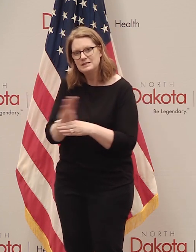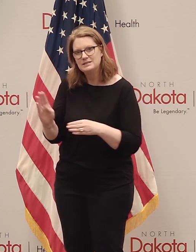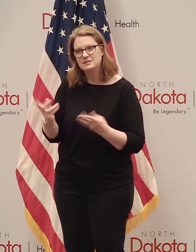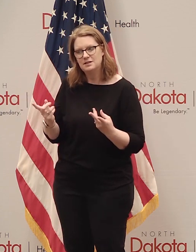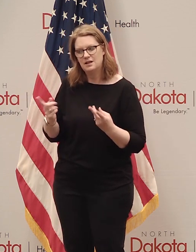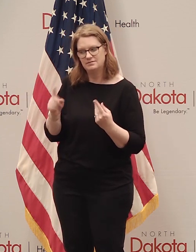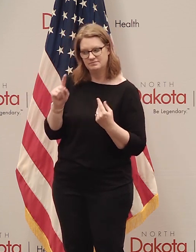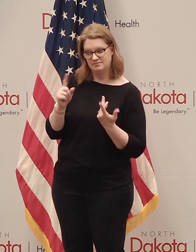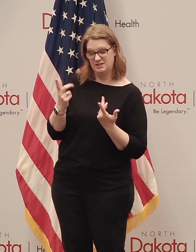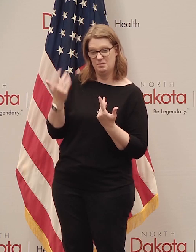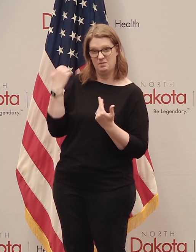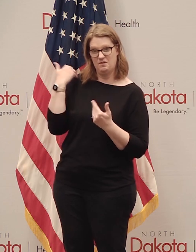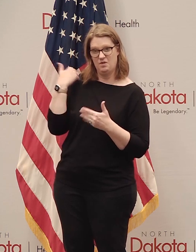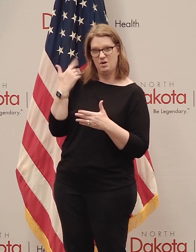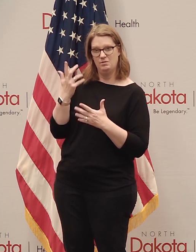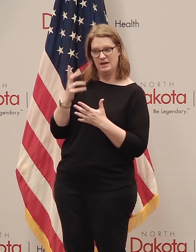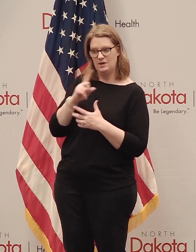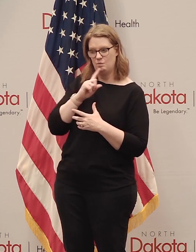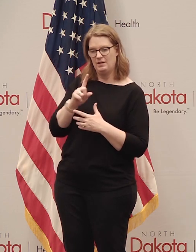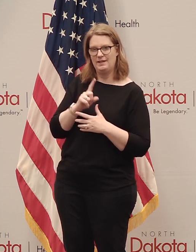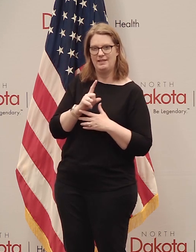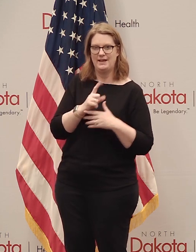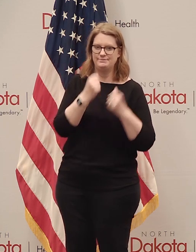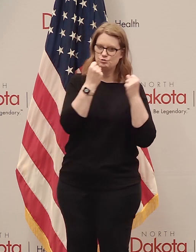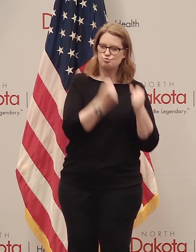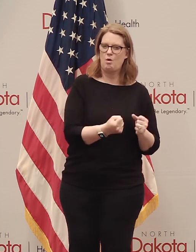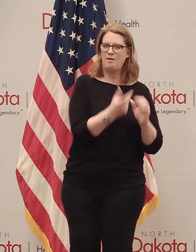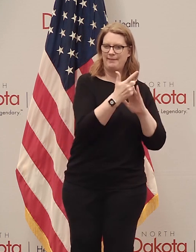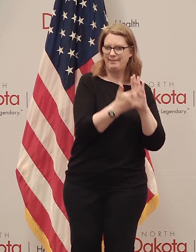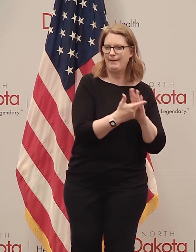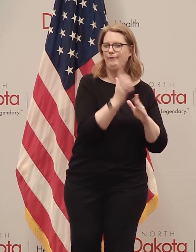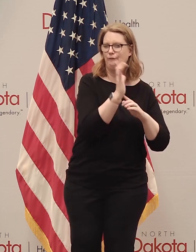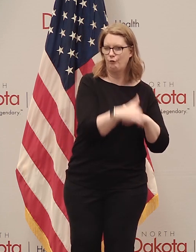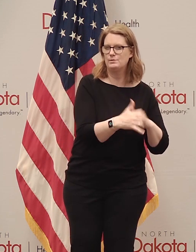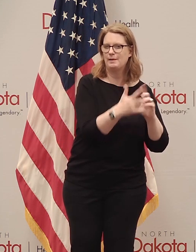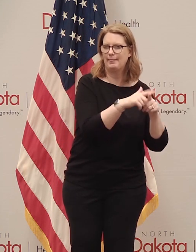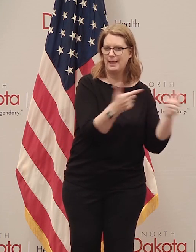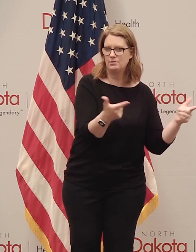where before we had enforcement language, that's been removed, and it's been removed